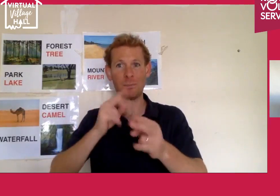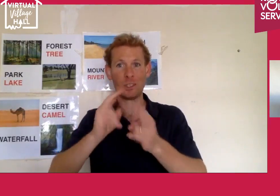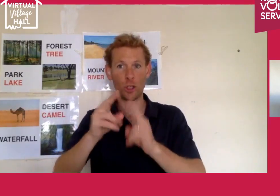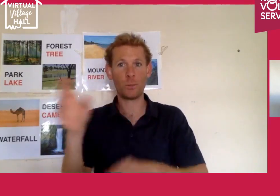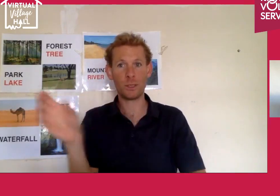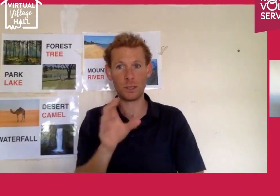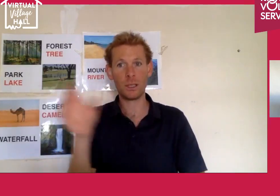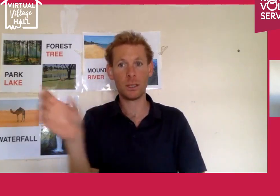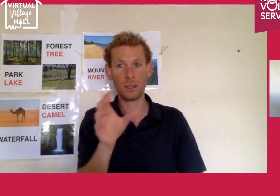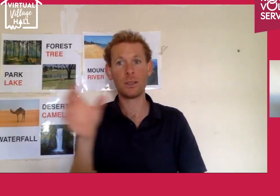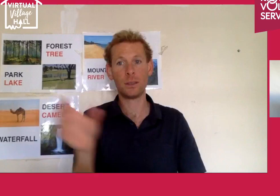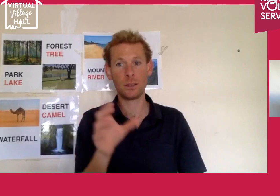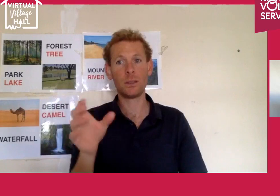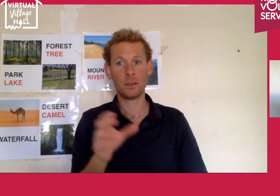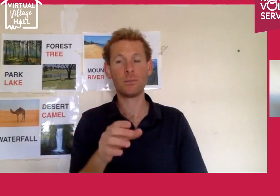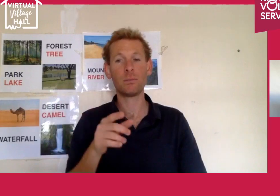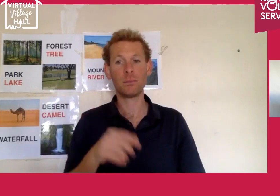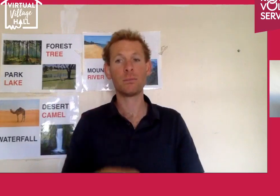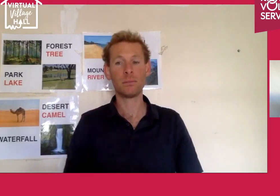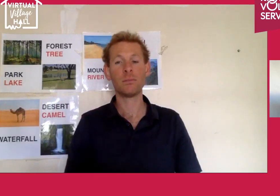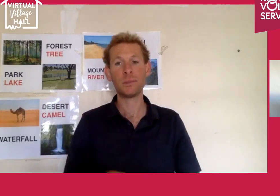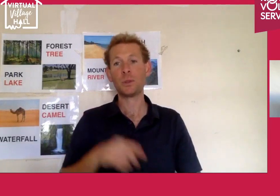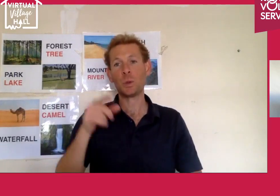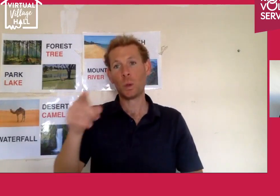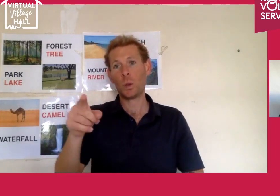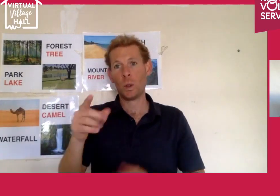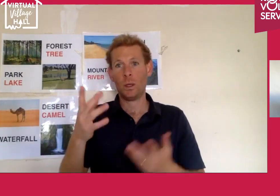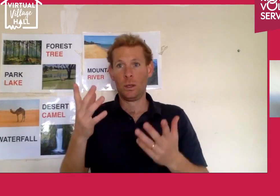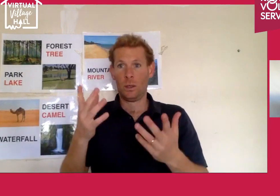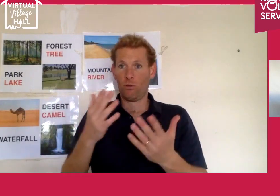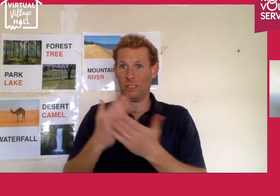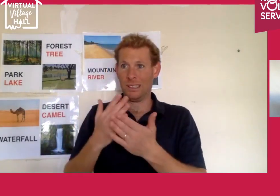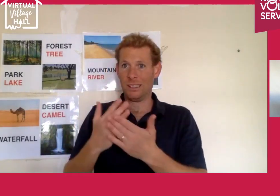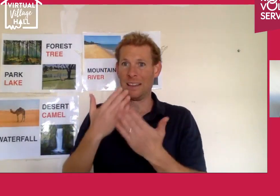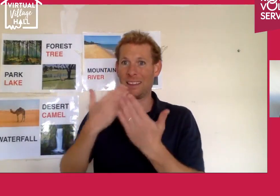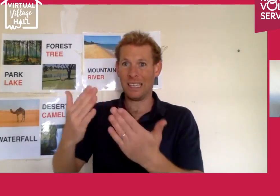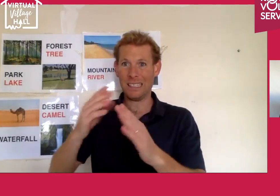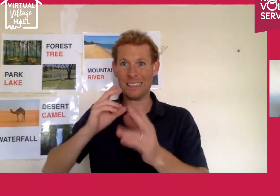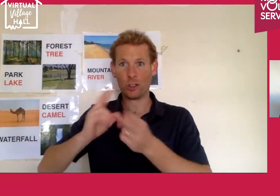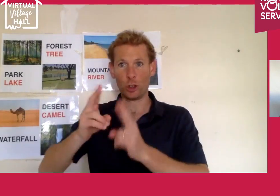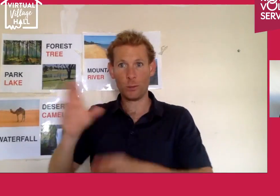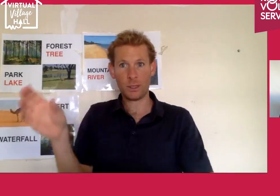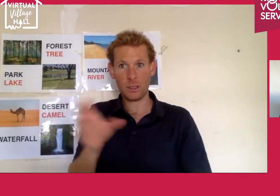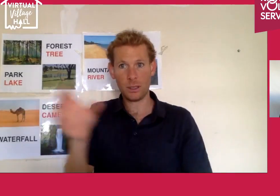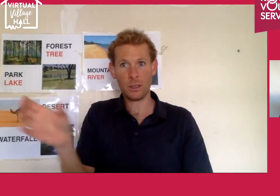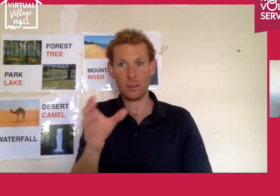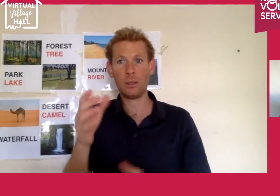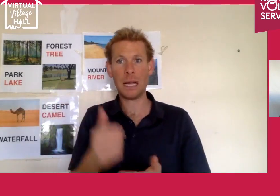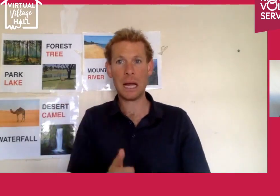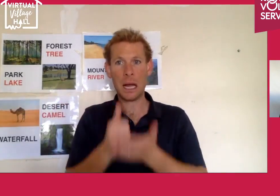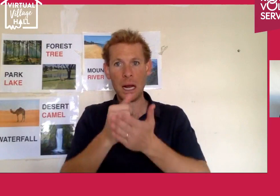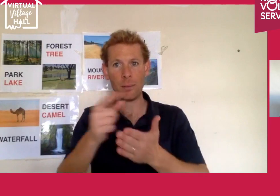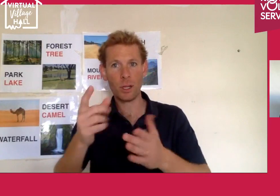Scotland, and she requires a full-time interpreter. And really, she was saying